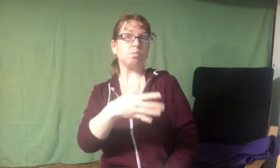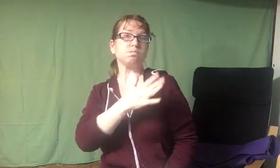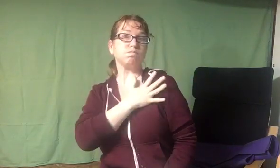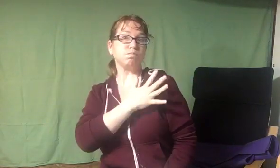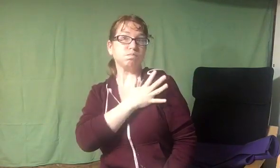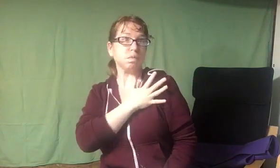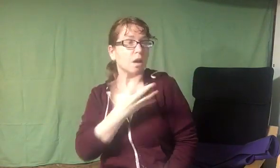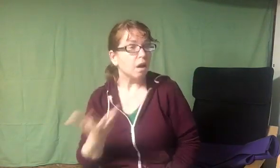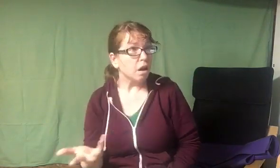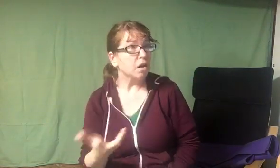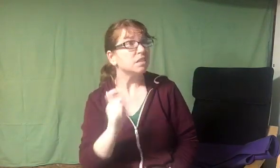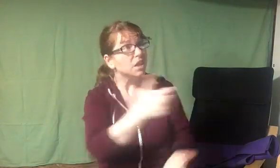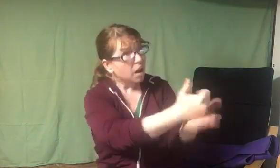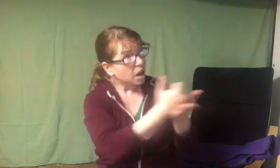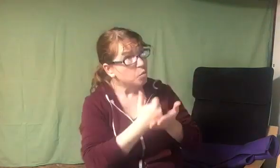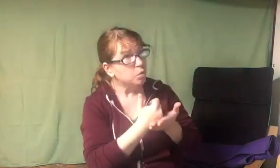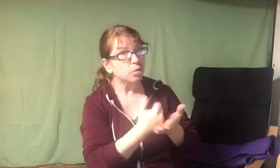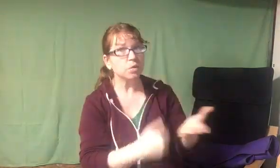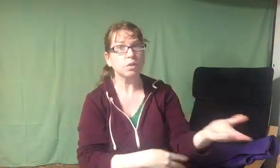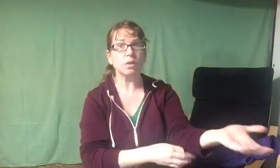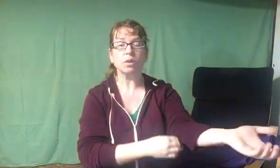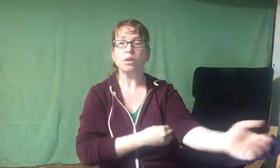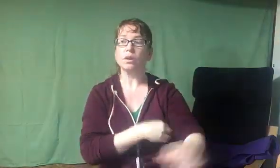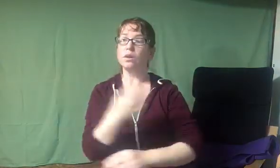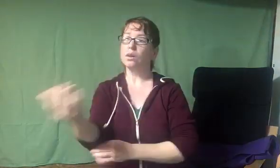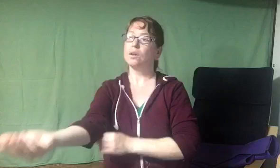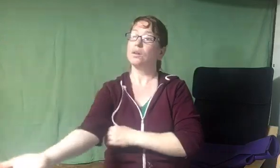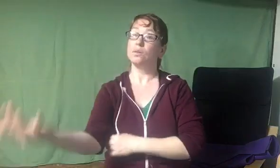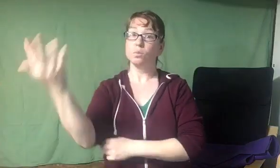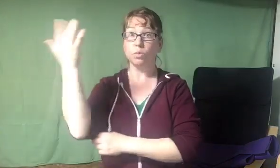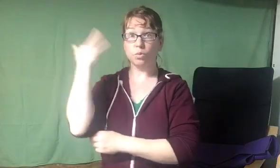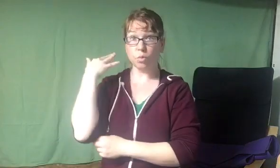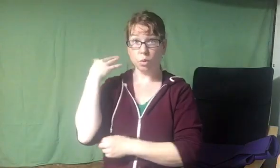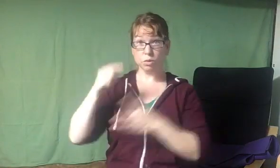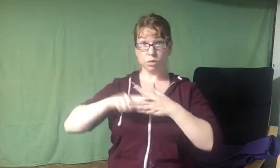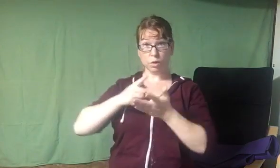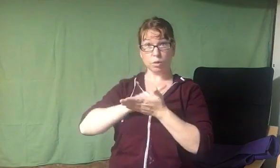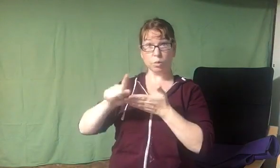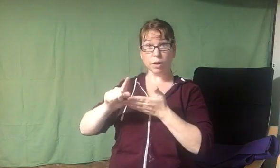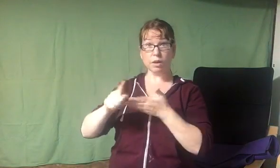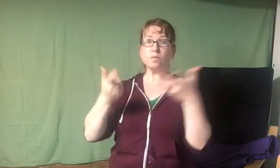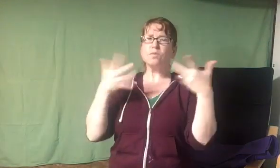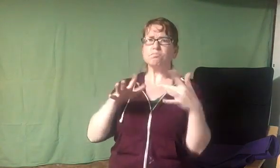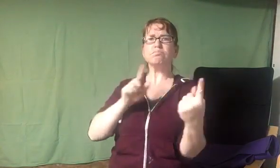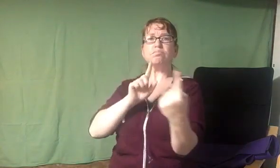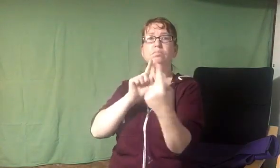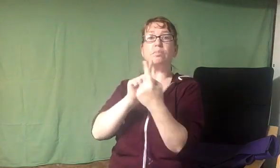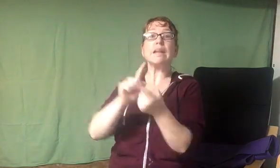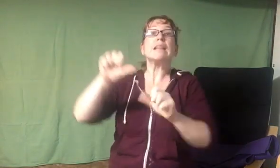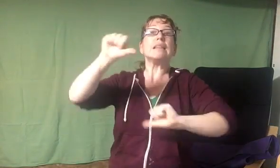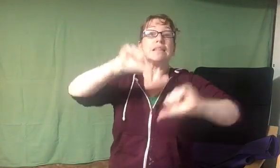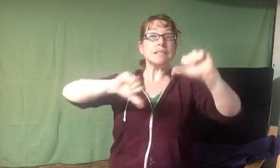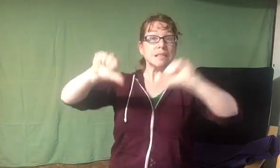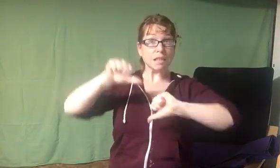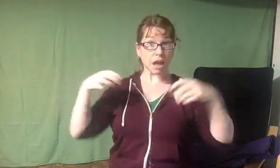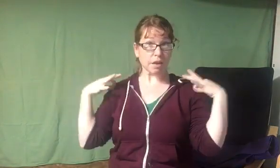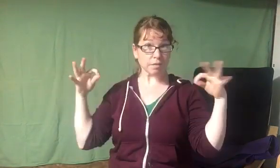At the start of the week, Kirsty and Rachel had met Marissa the Science Fairy, one of the school days fairies, and she had asked them to help